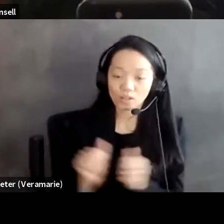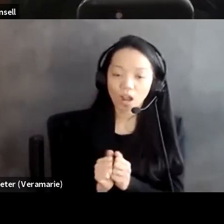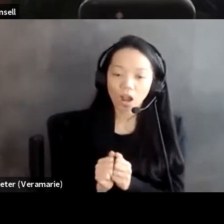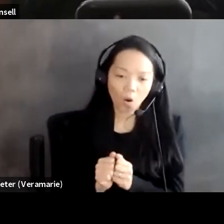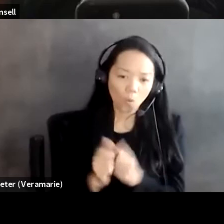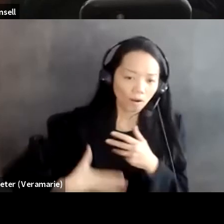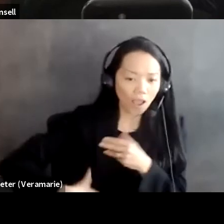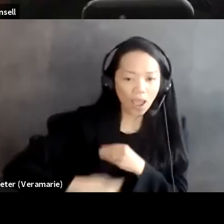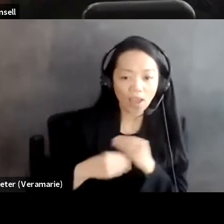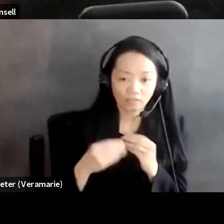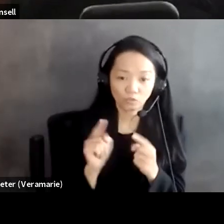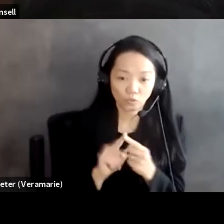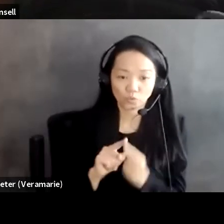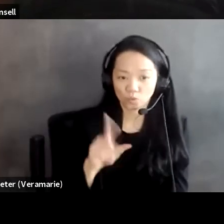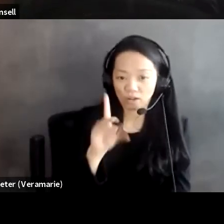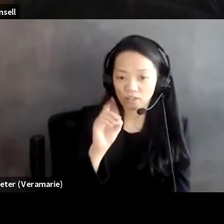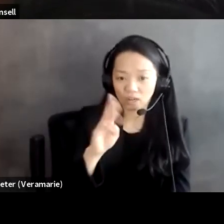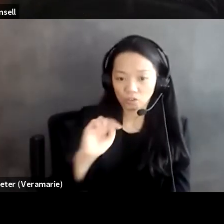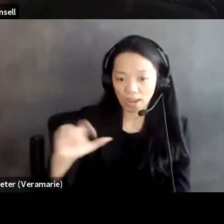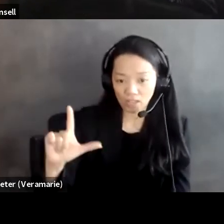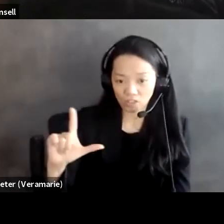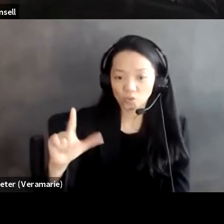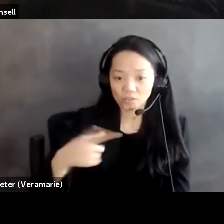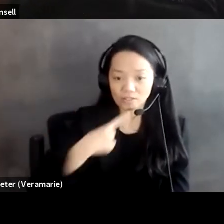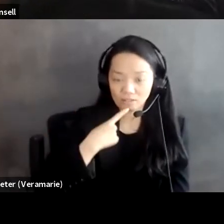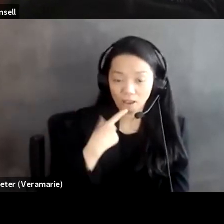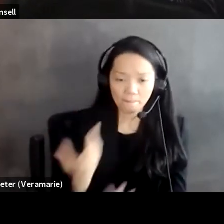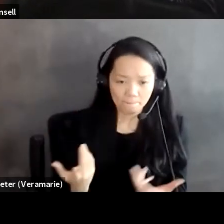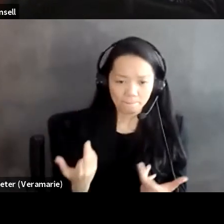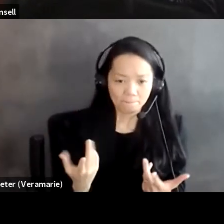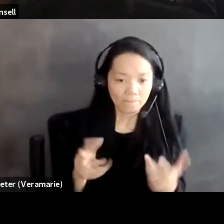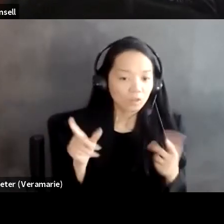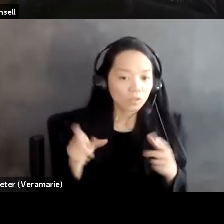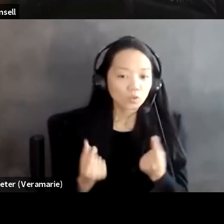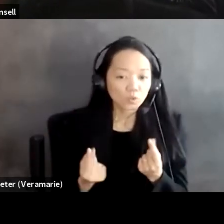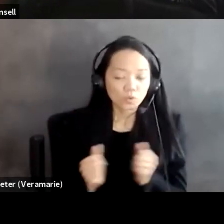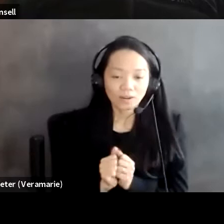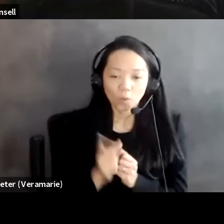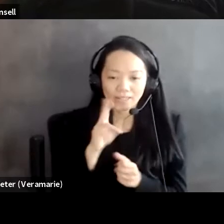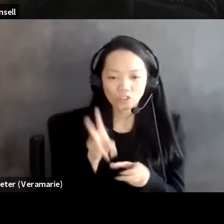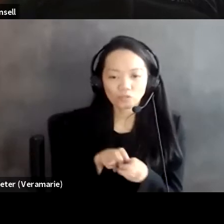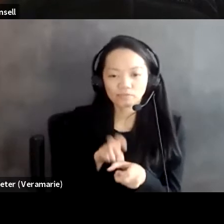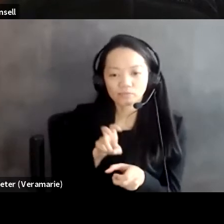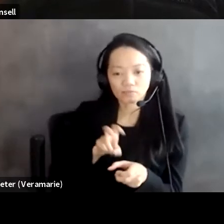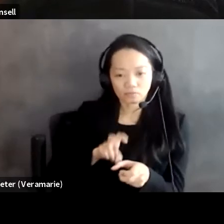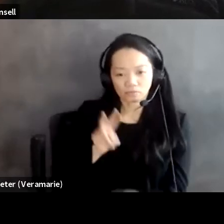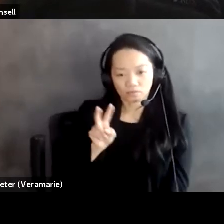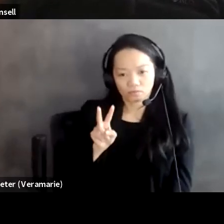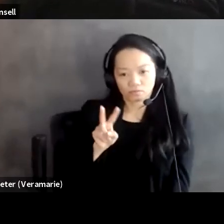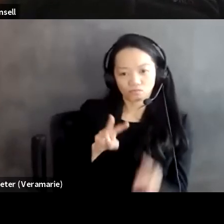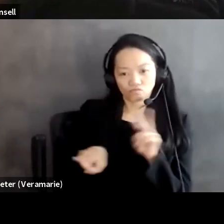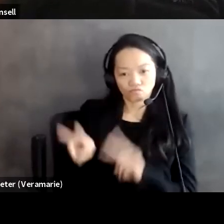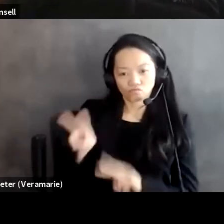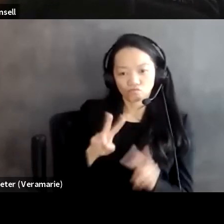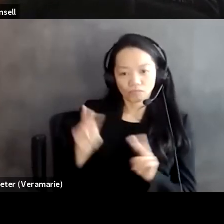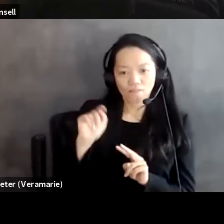Dr. Ansel was saying. I think we need to be able to take a step back and look at the environment